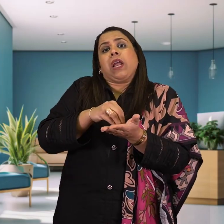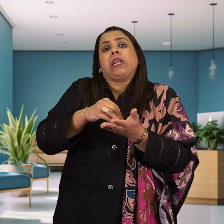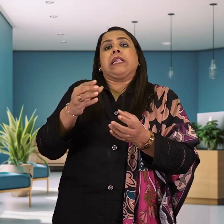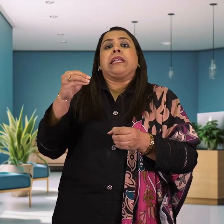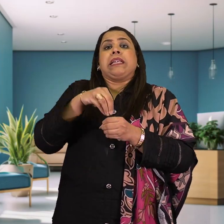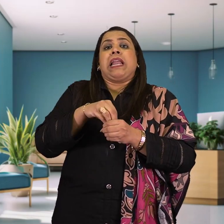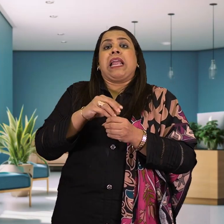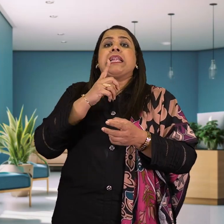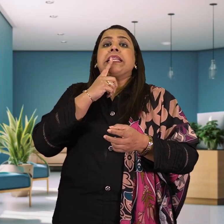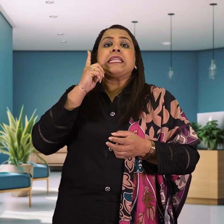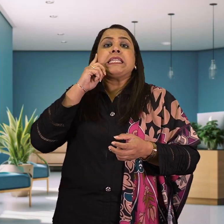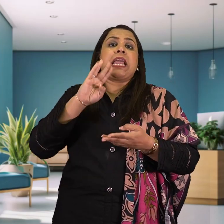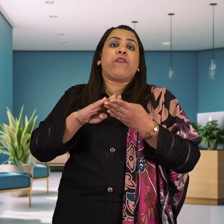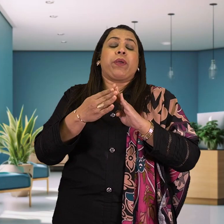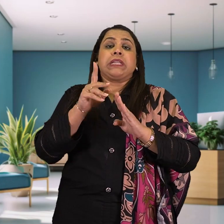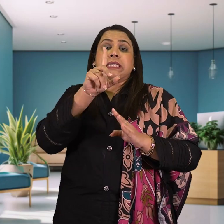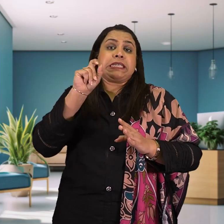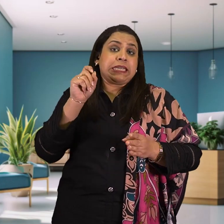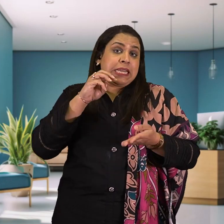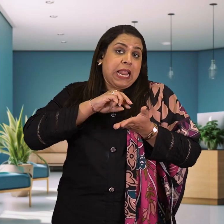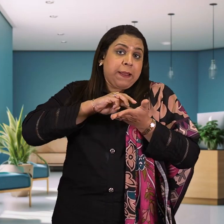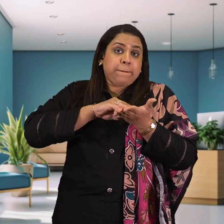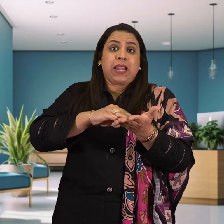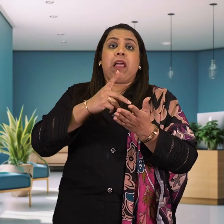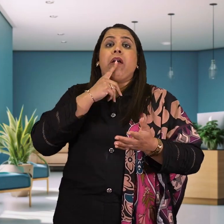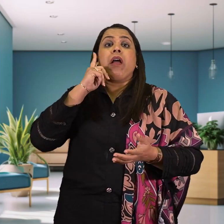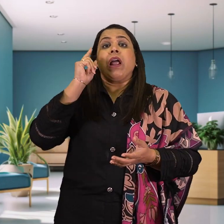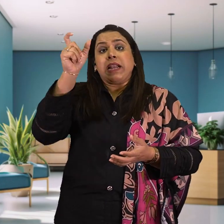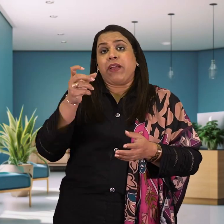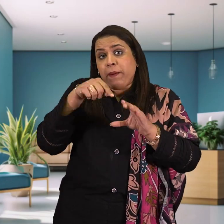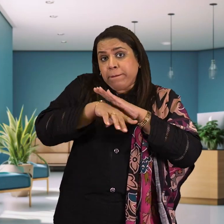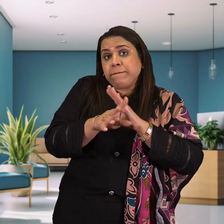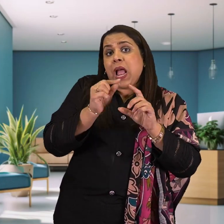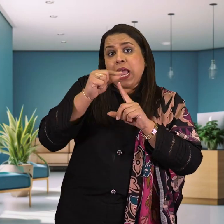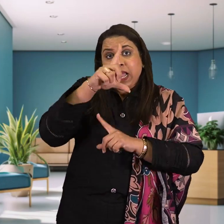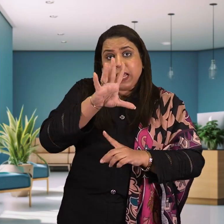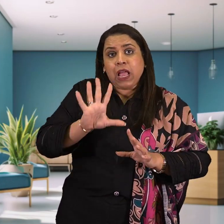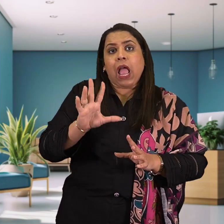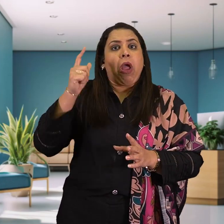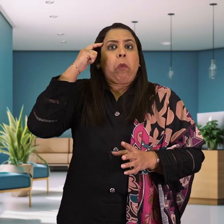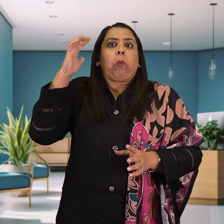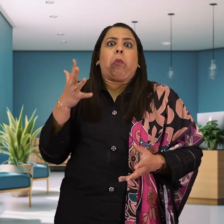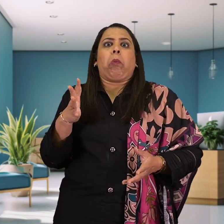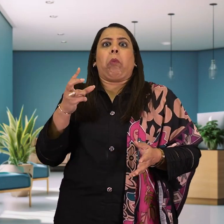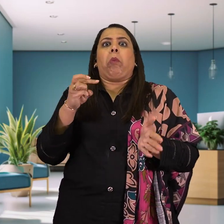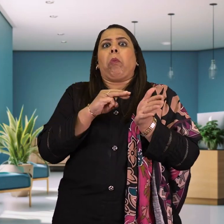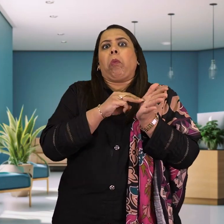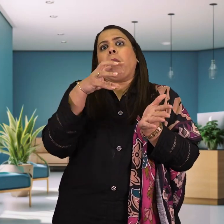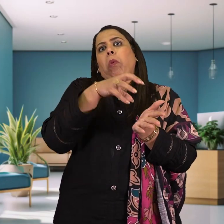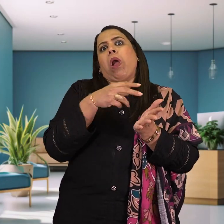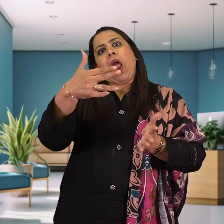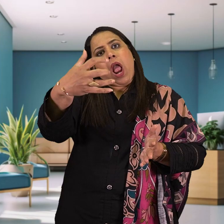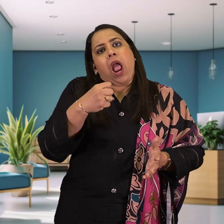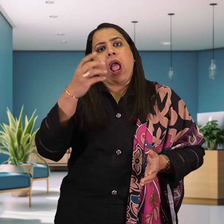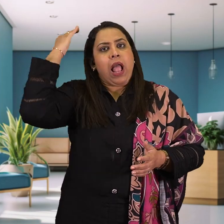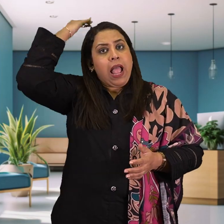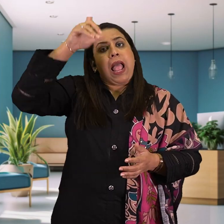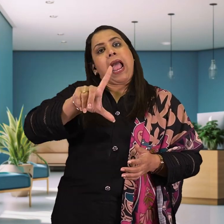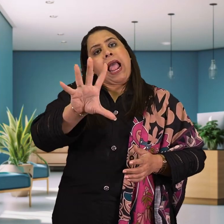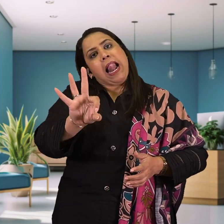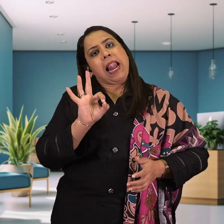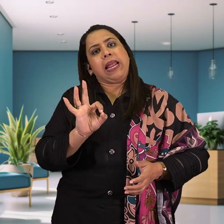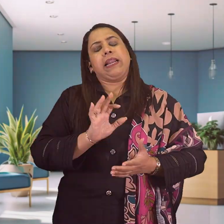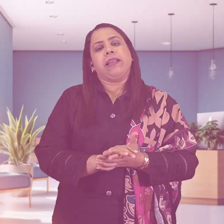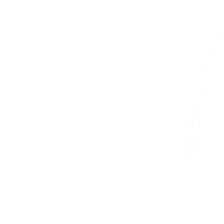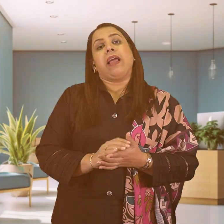inclusive for the deaf community. Over 10 million individuals who are deaf in Pakistan are unaware of their constitutional right